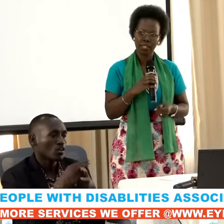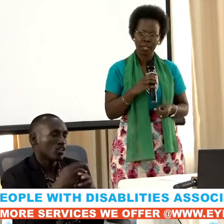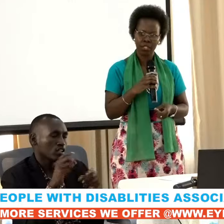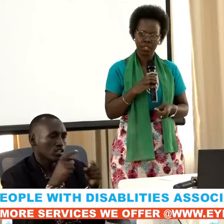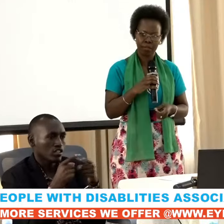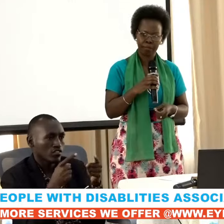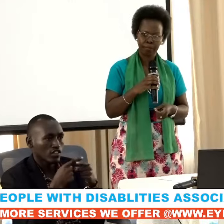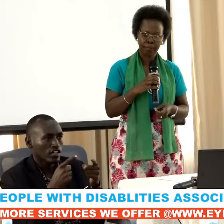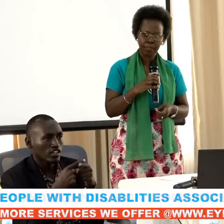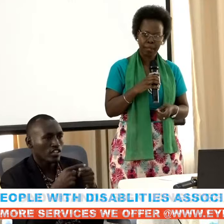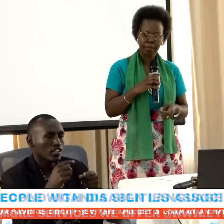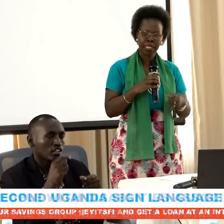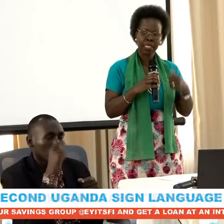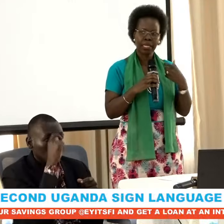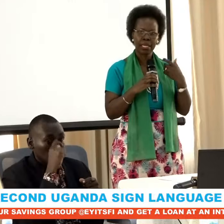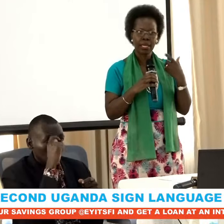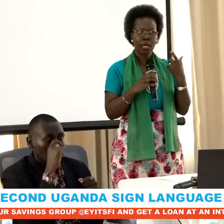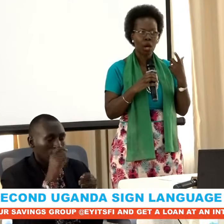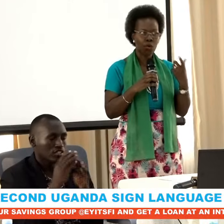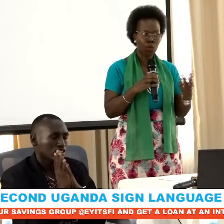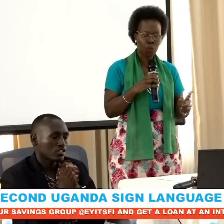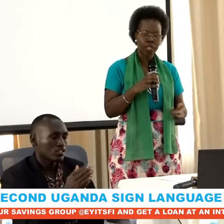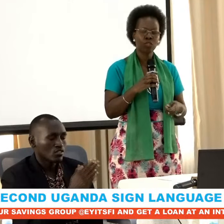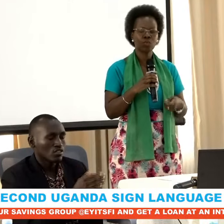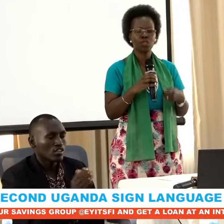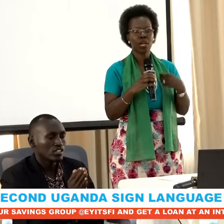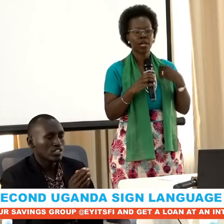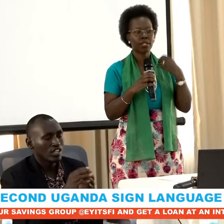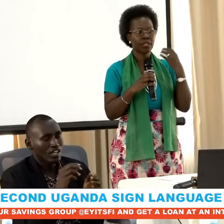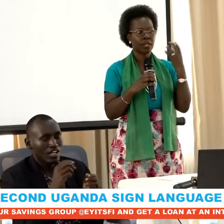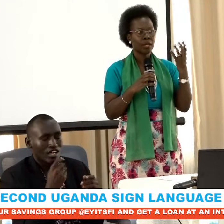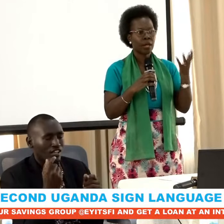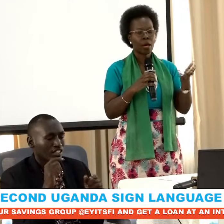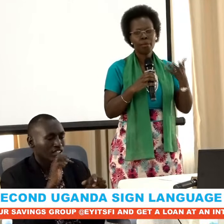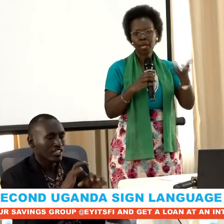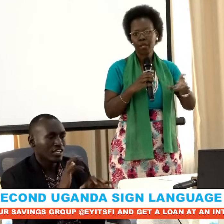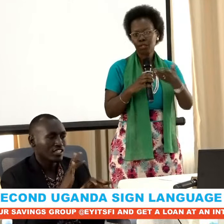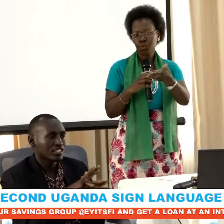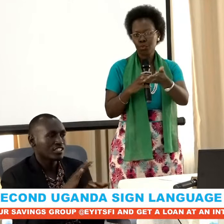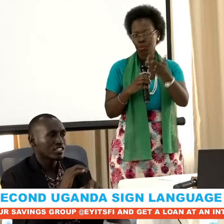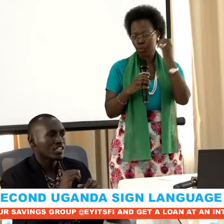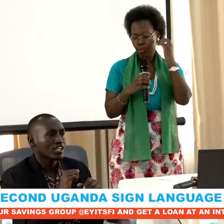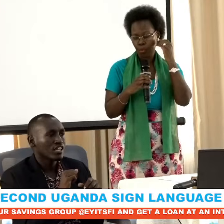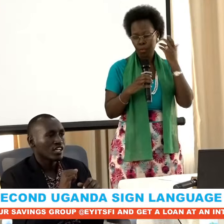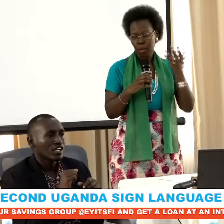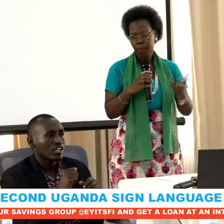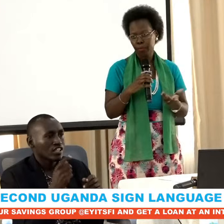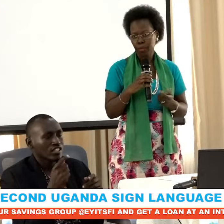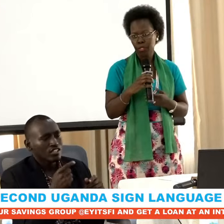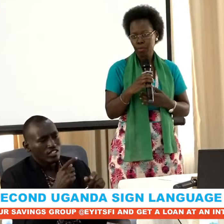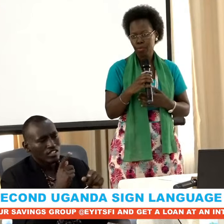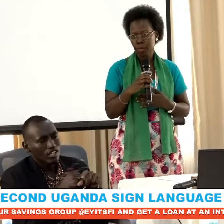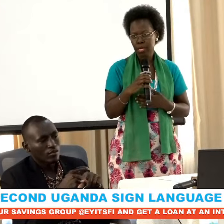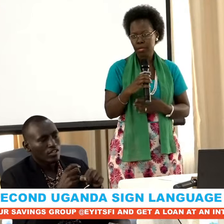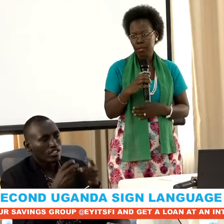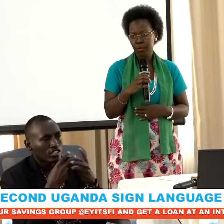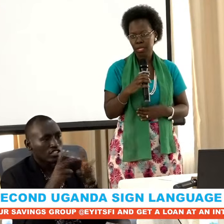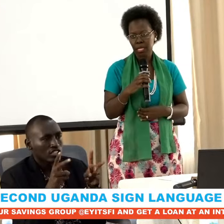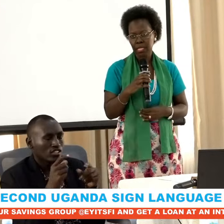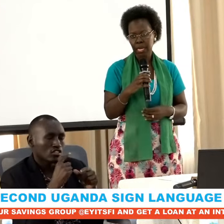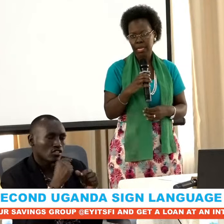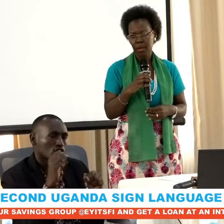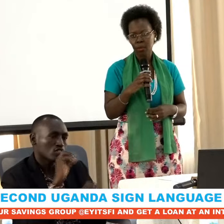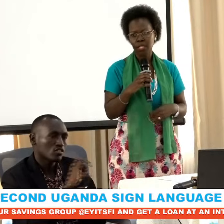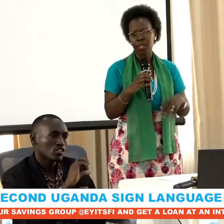quite touching, particularly how you went to church and began to interpret using